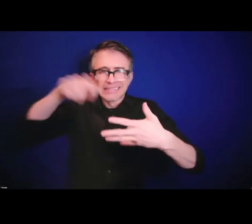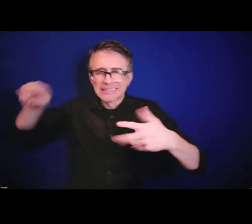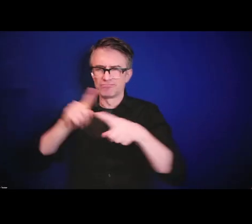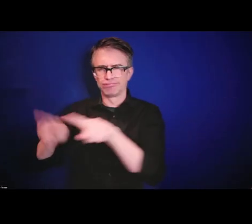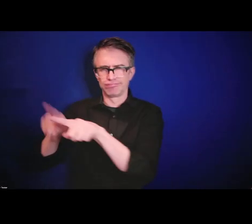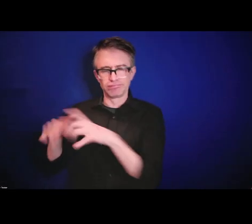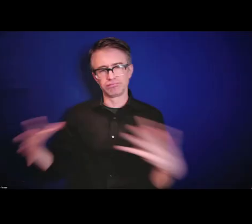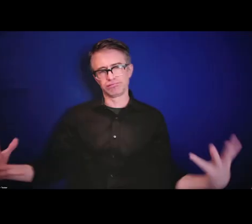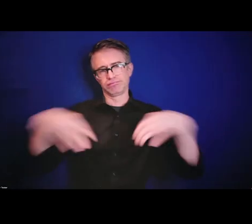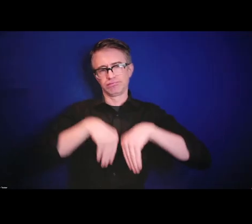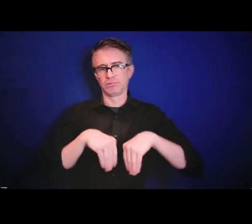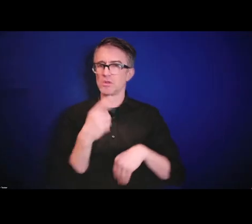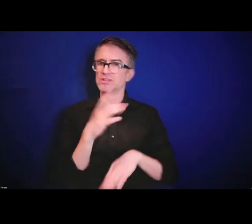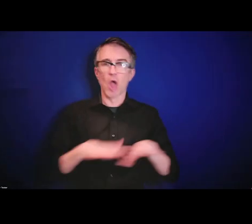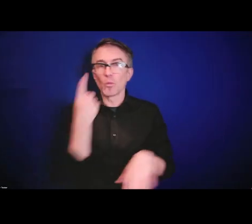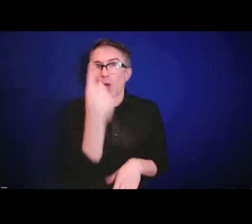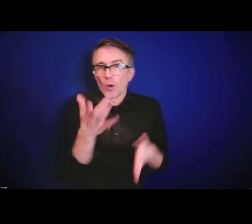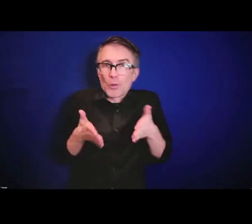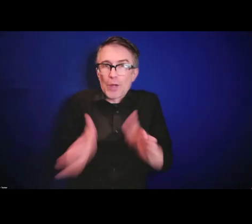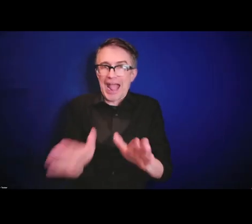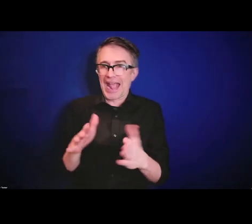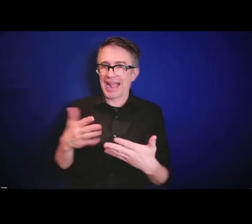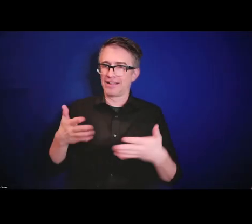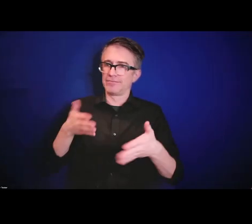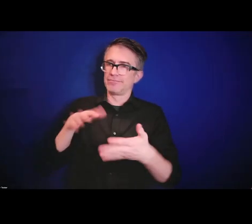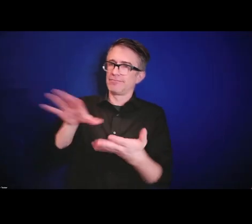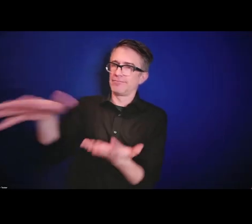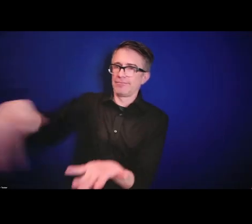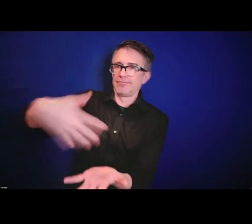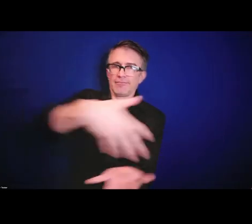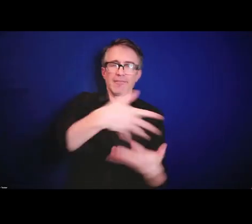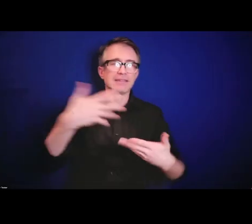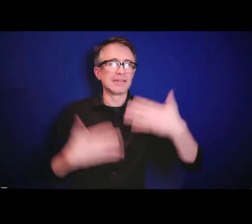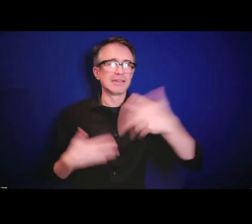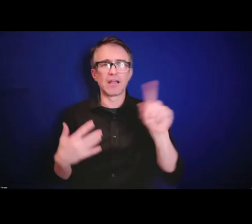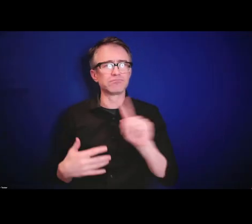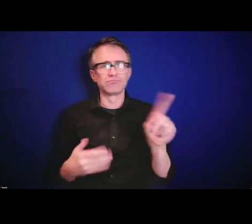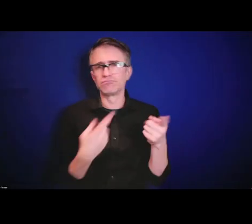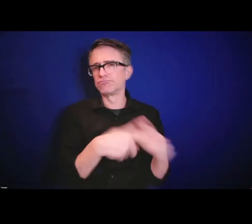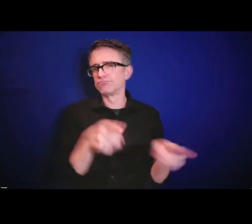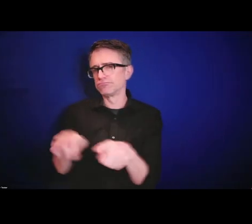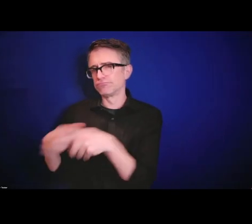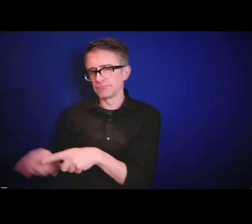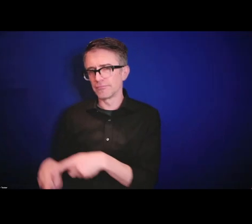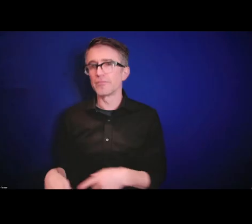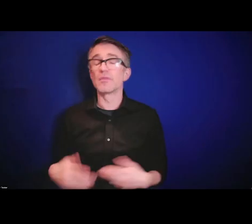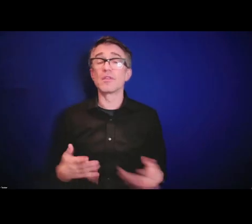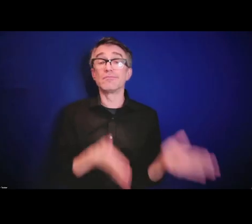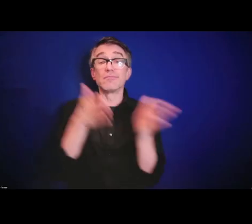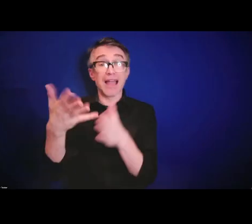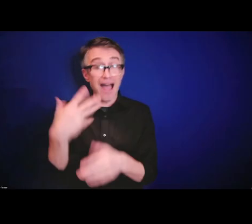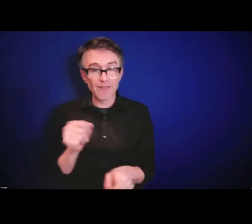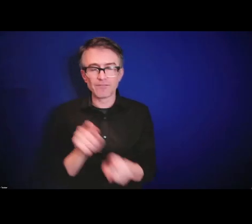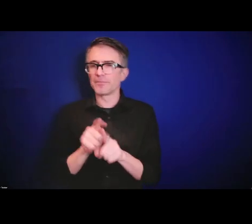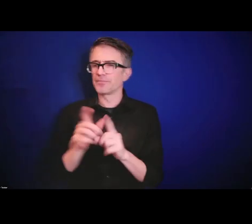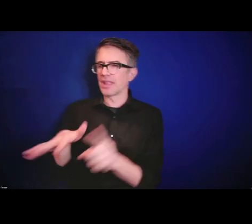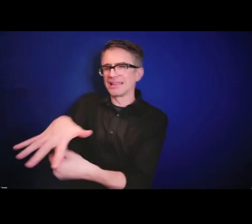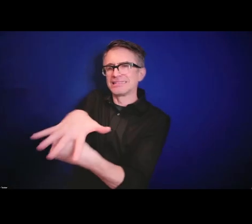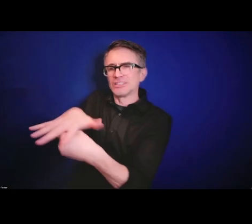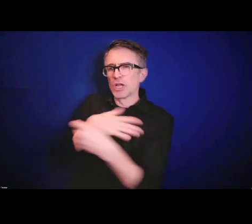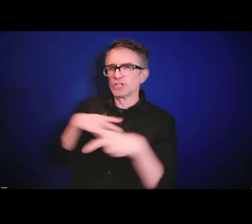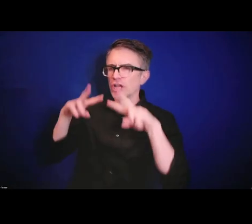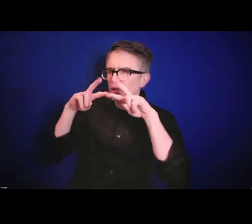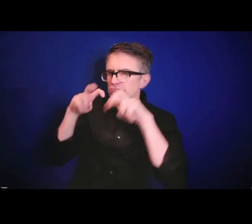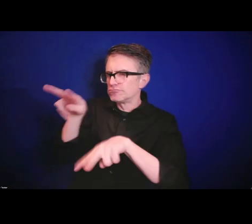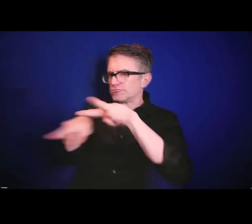data around this. We've shared a final draft with the collaborative, with the steering committee, and